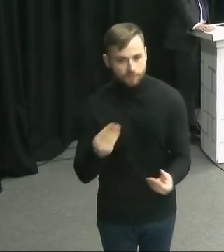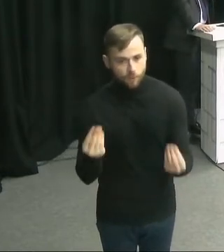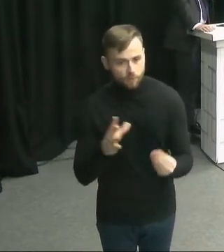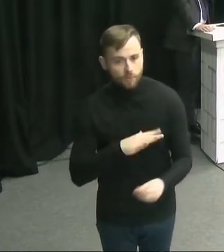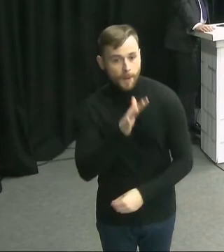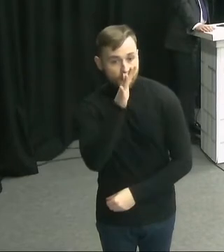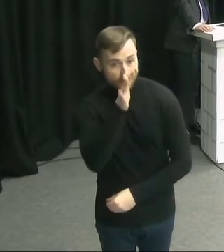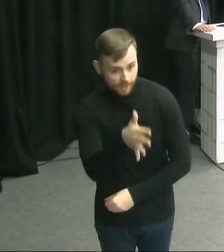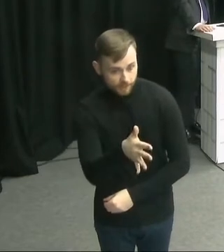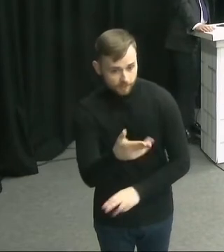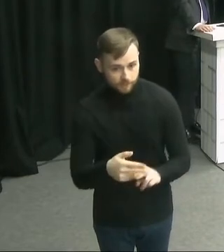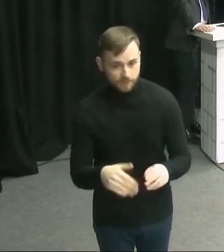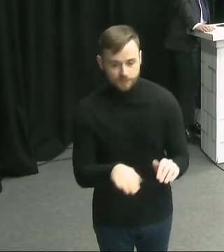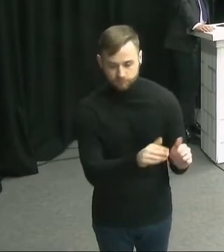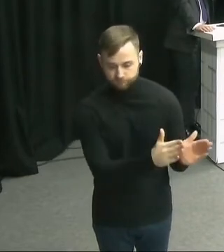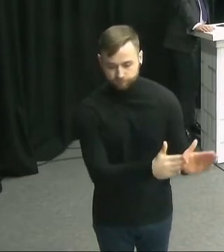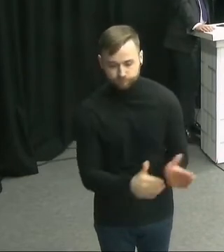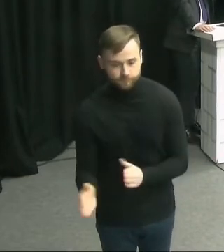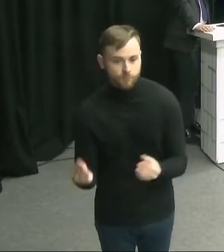Of course, there are other studies